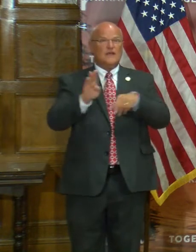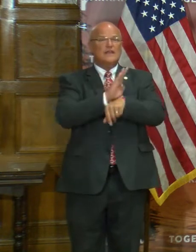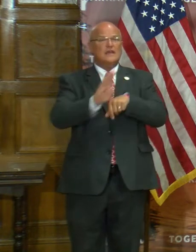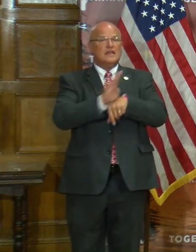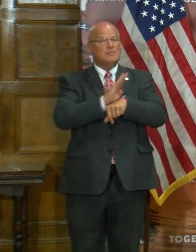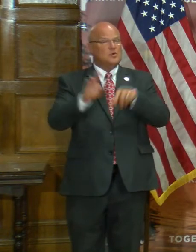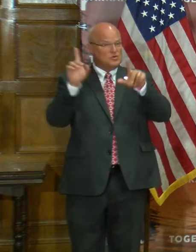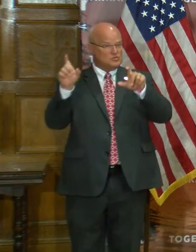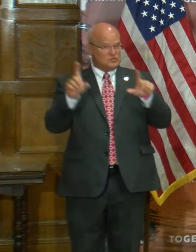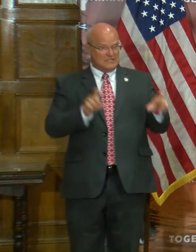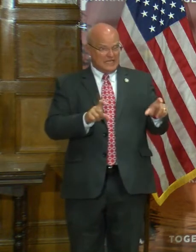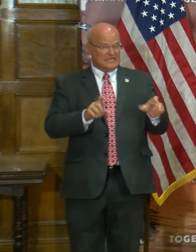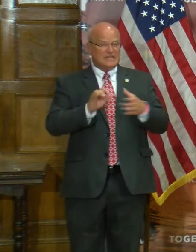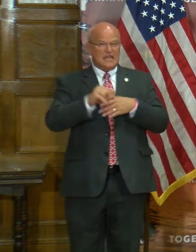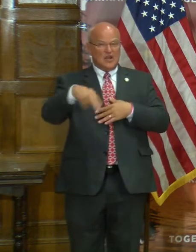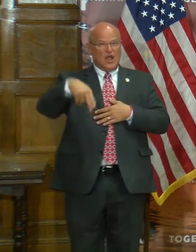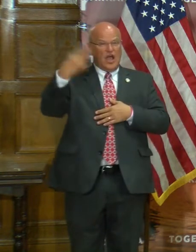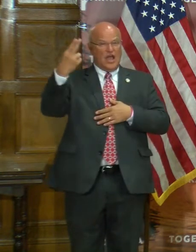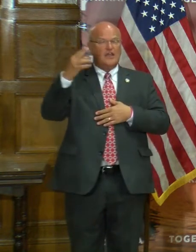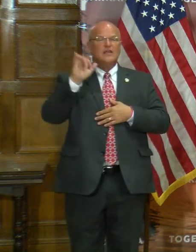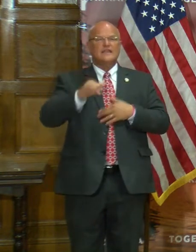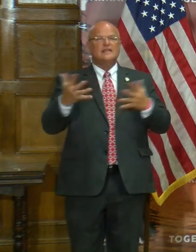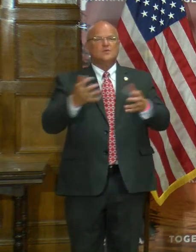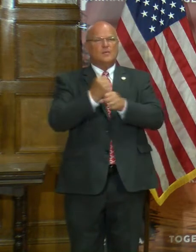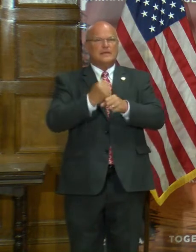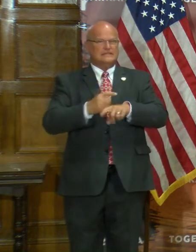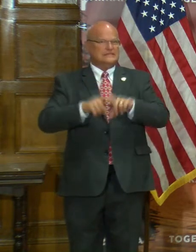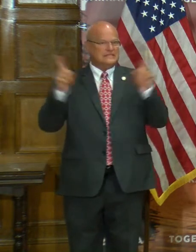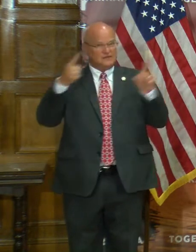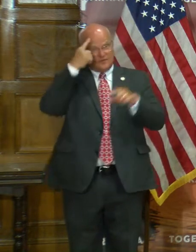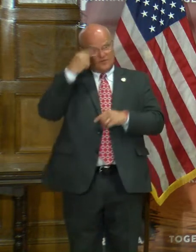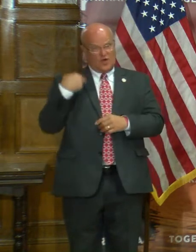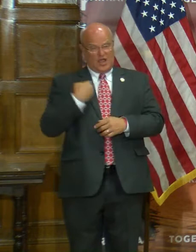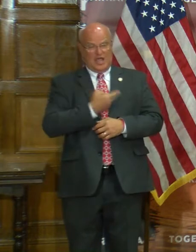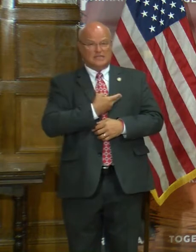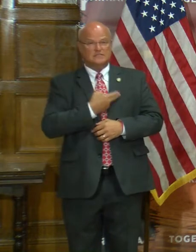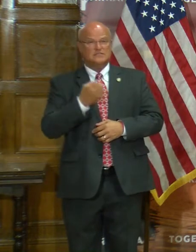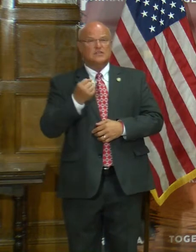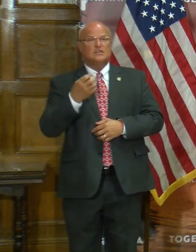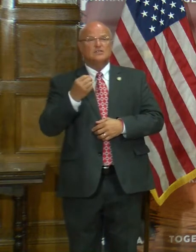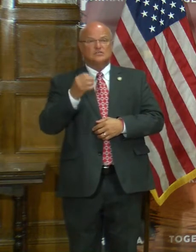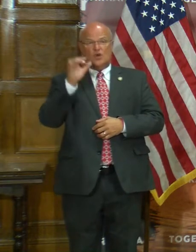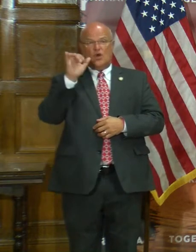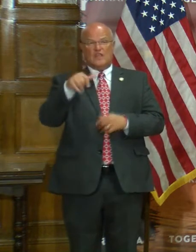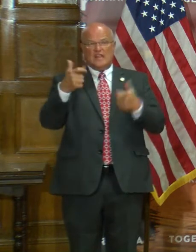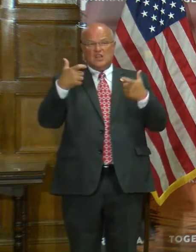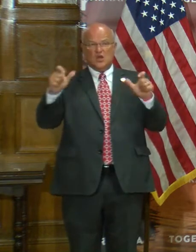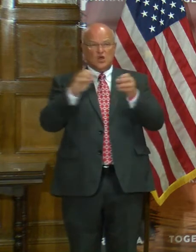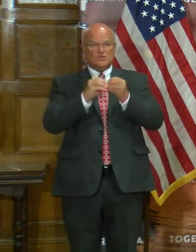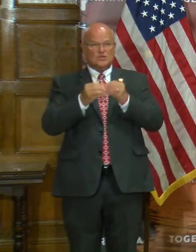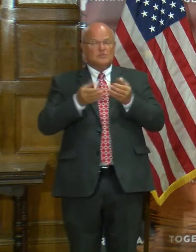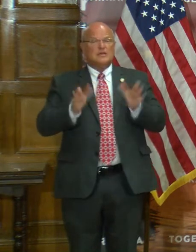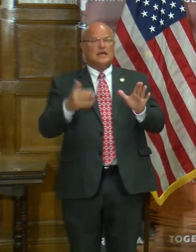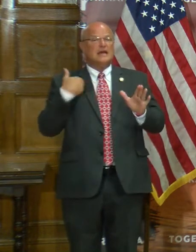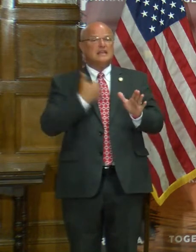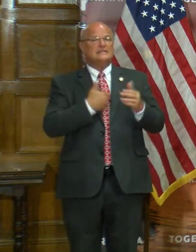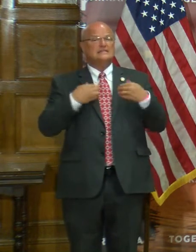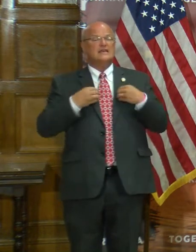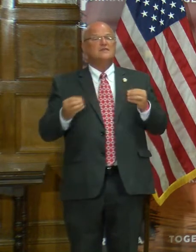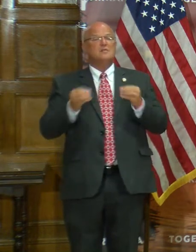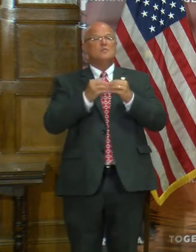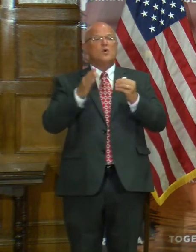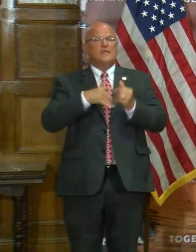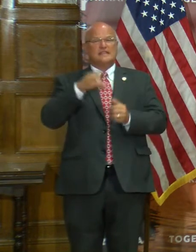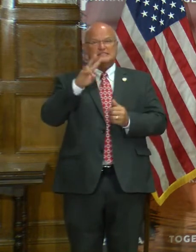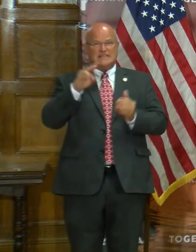commercial tests are higher, and that's what makes a big difference for us. And so that larger number allowed us to have over